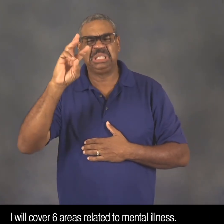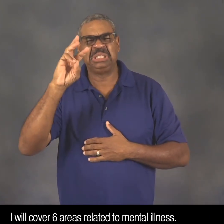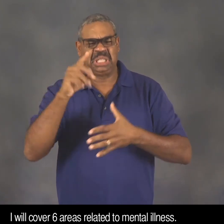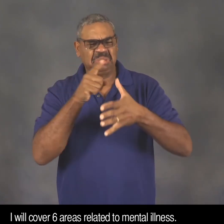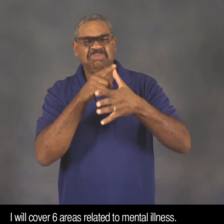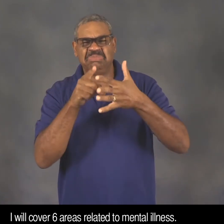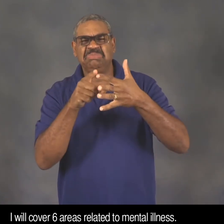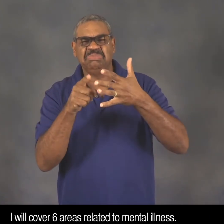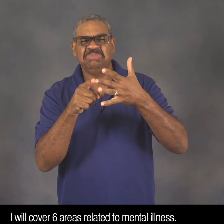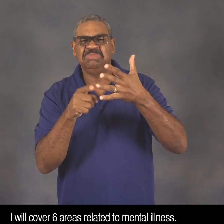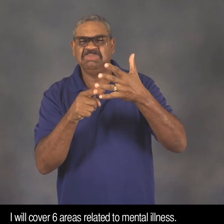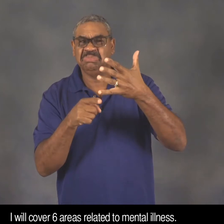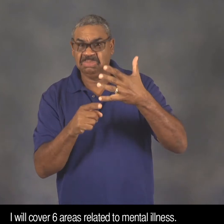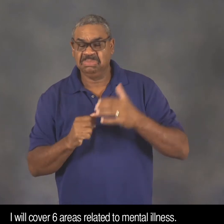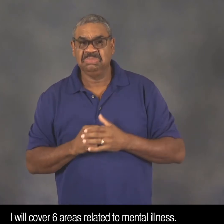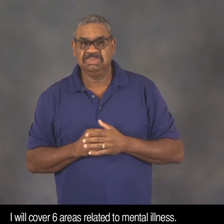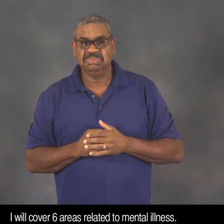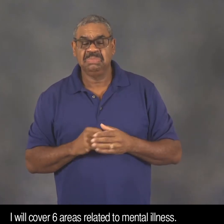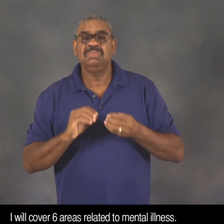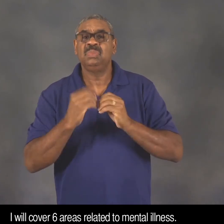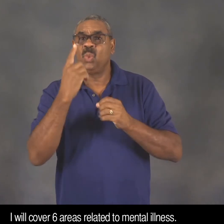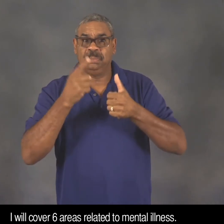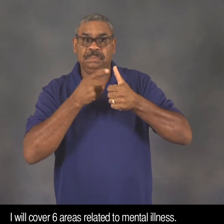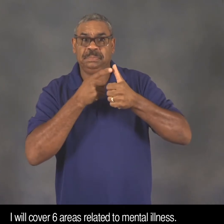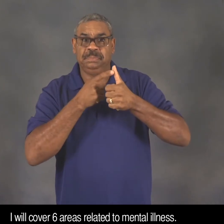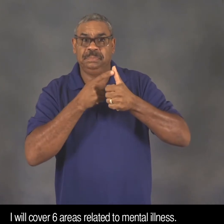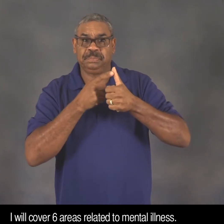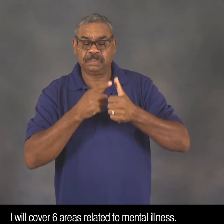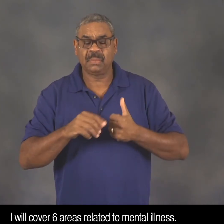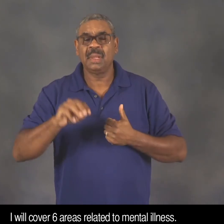I will cover 6 areas related to mental illness.